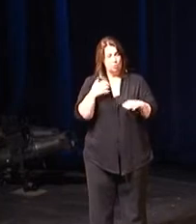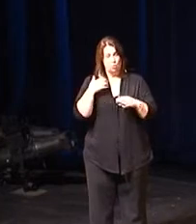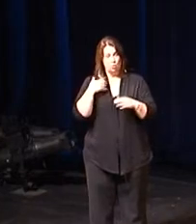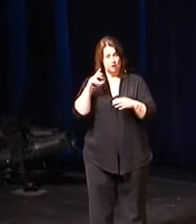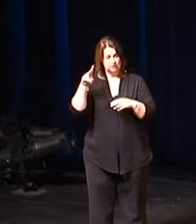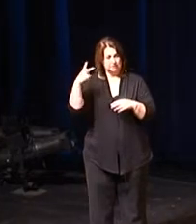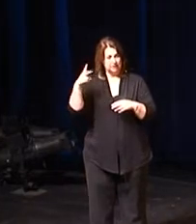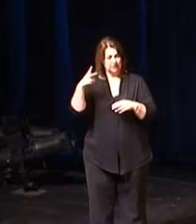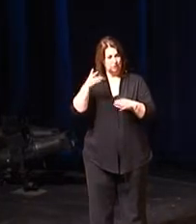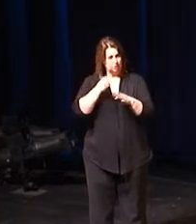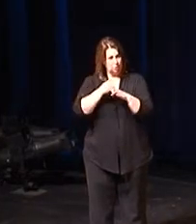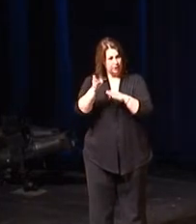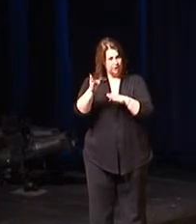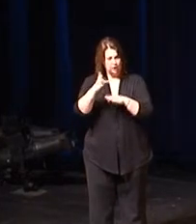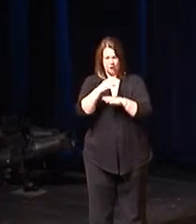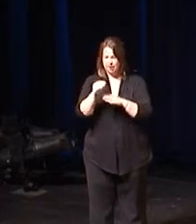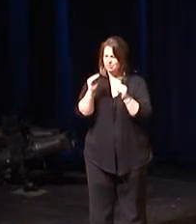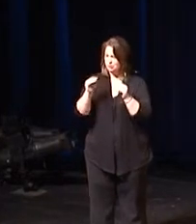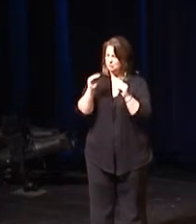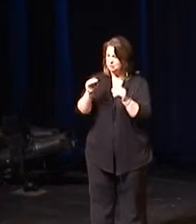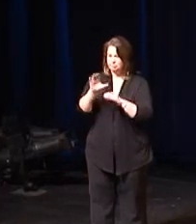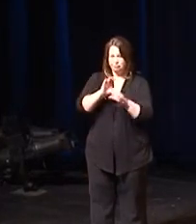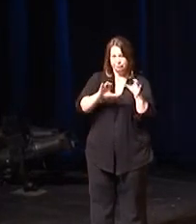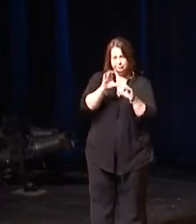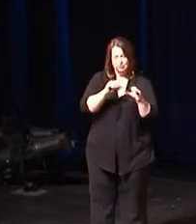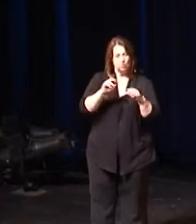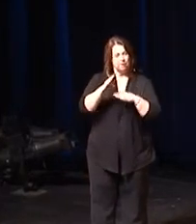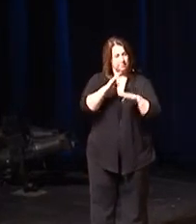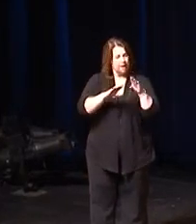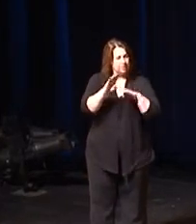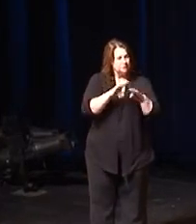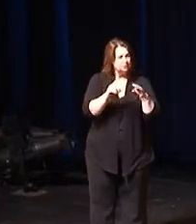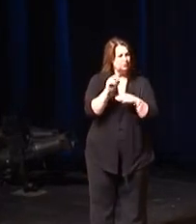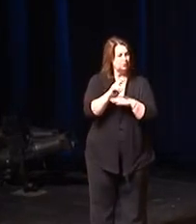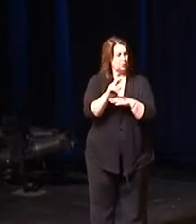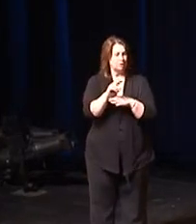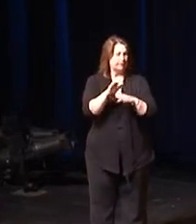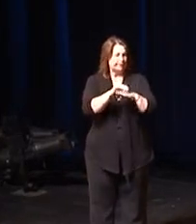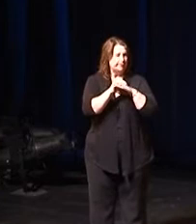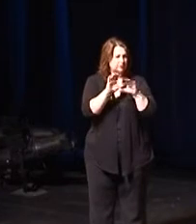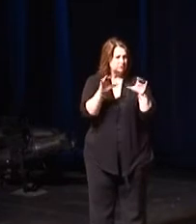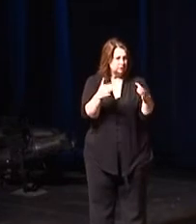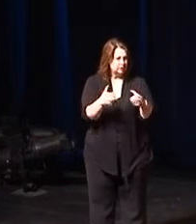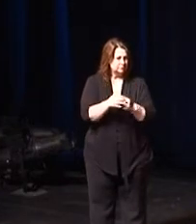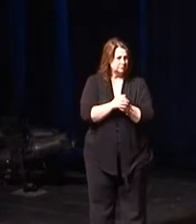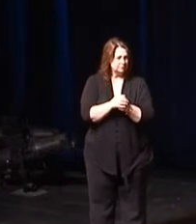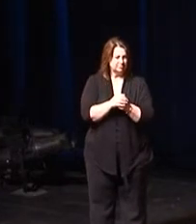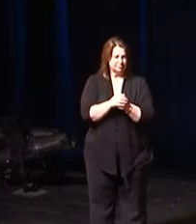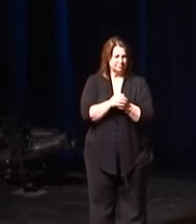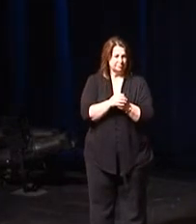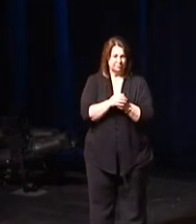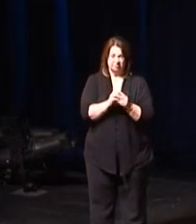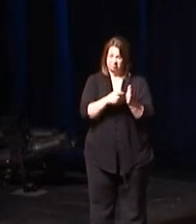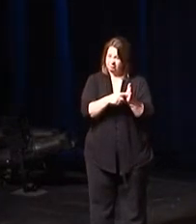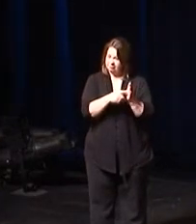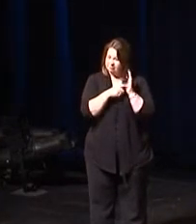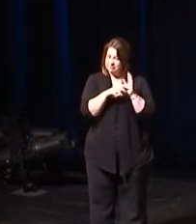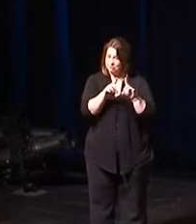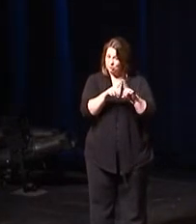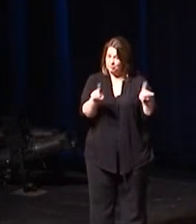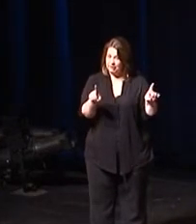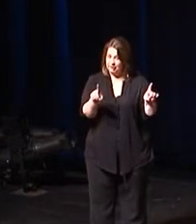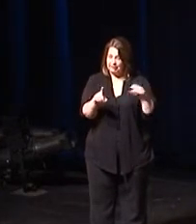and maybe teaching a chemistry class, or a biology class, or a psychology class, or an English class. Now, I think they have to have a degree in their